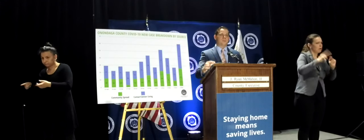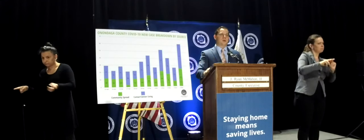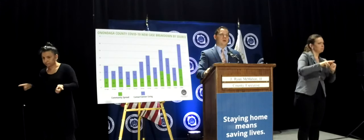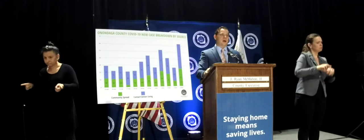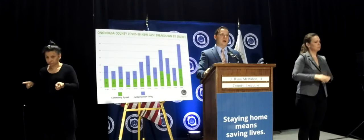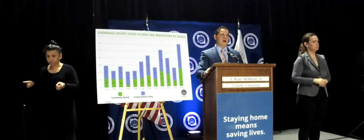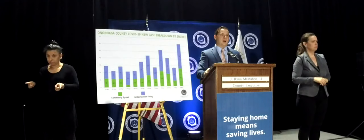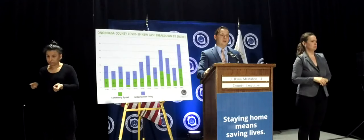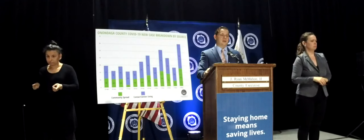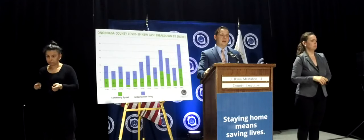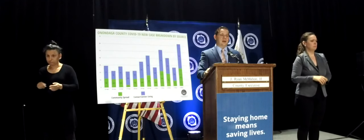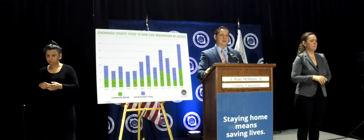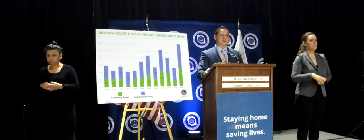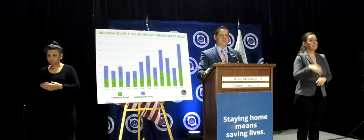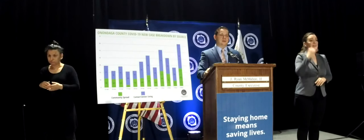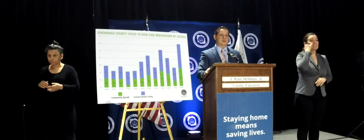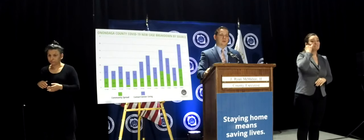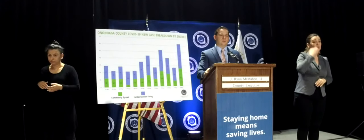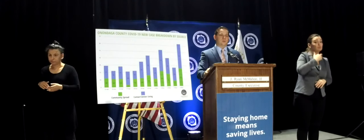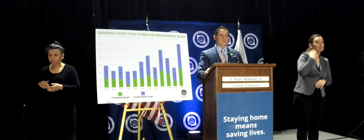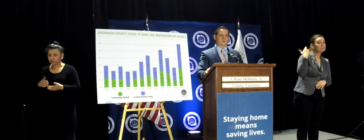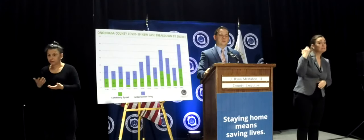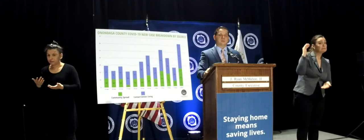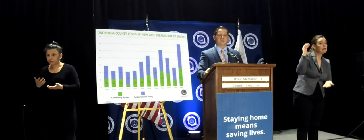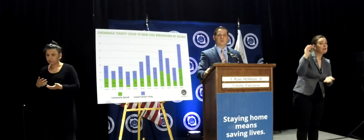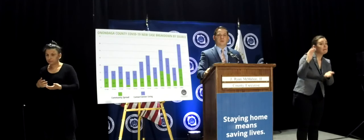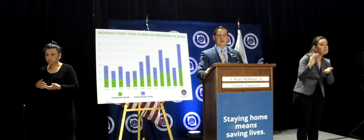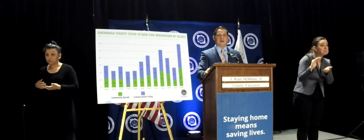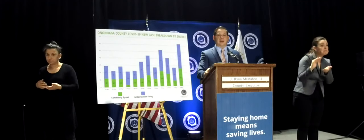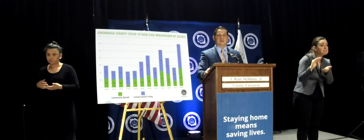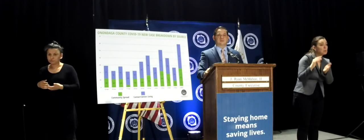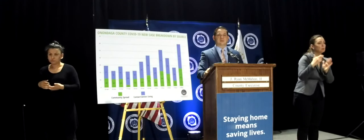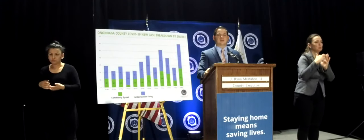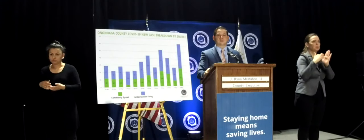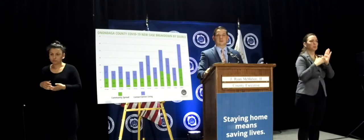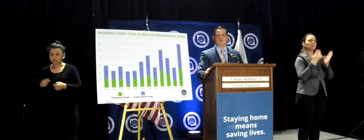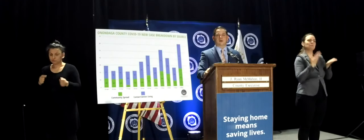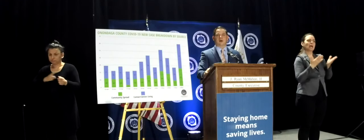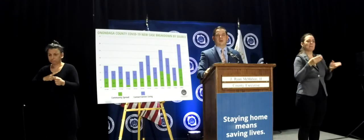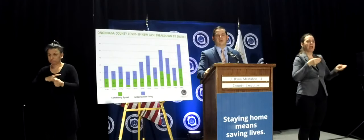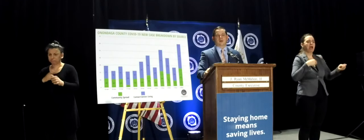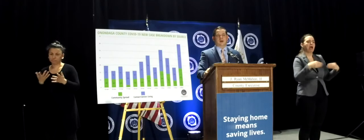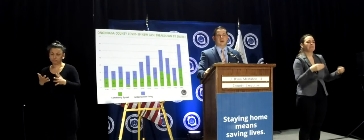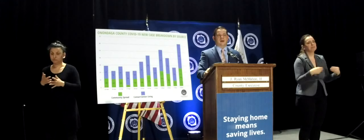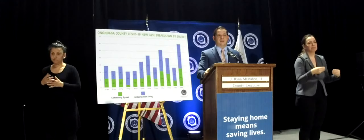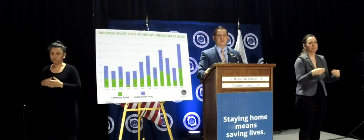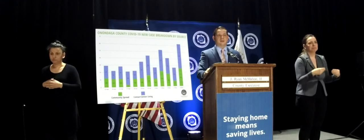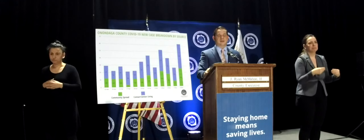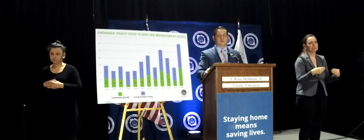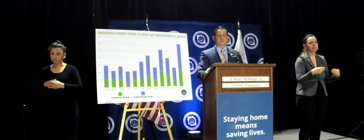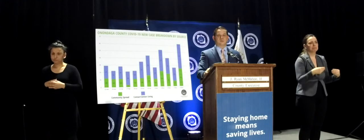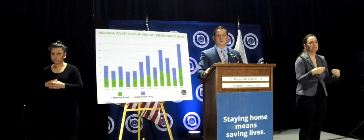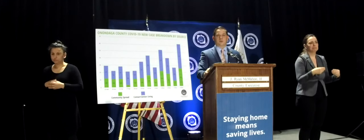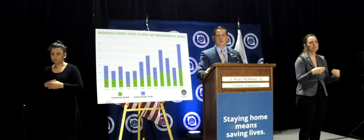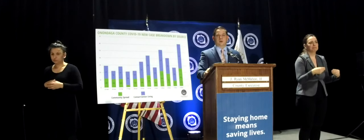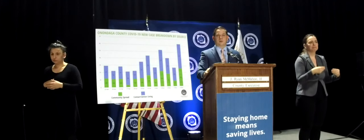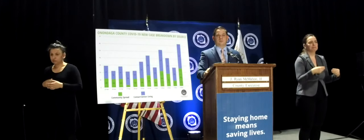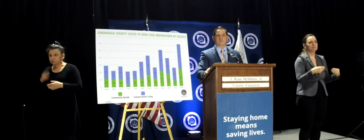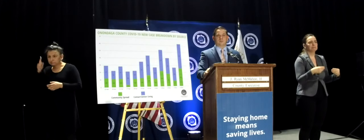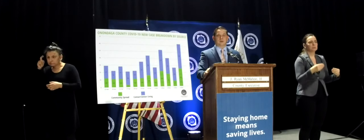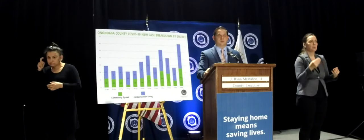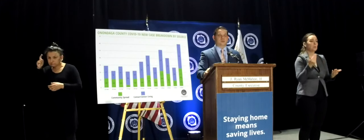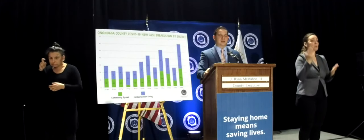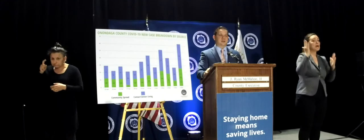up, and then this thing might be right back at us viciously in the fall. At least that's what most people